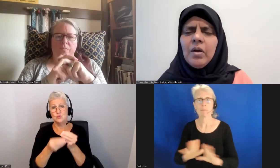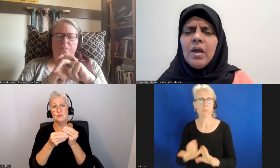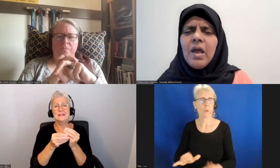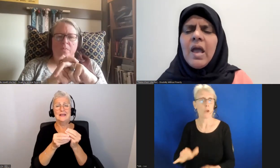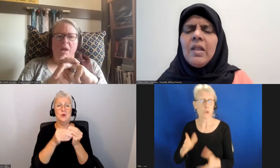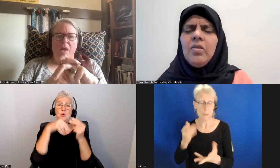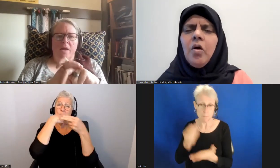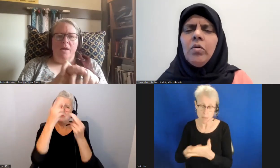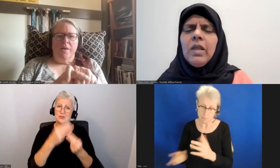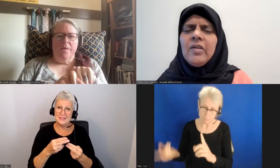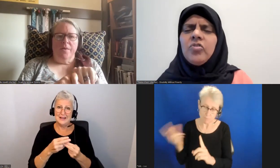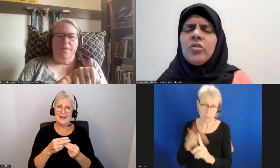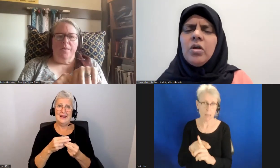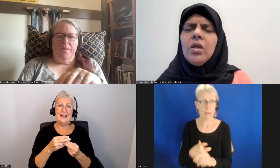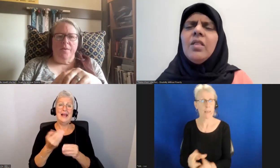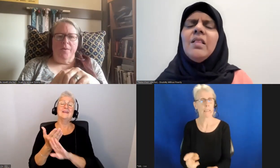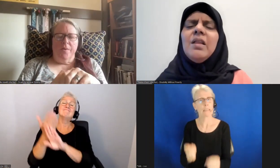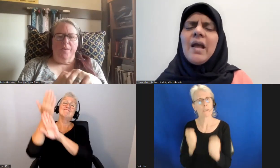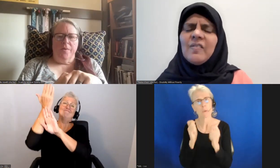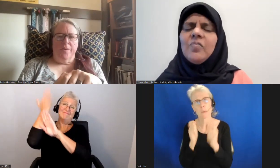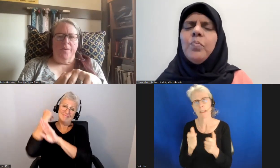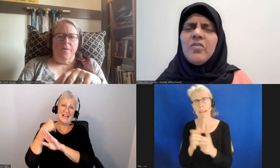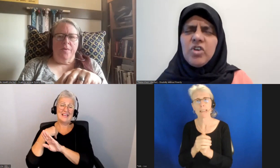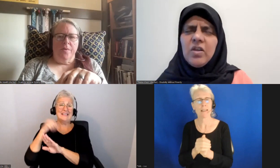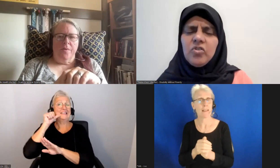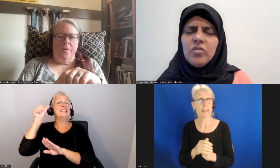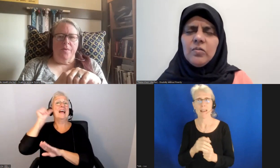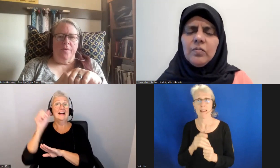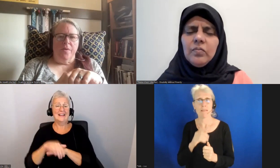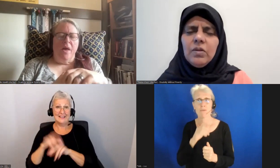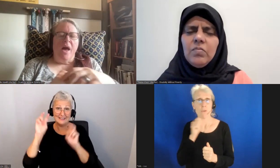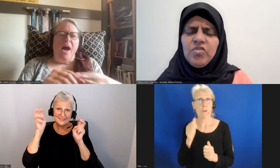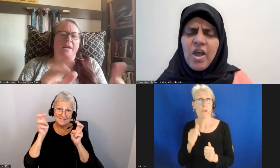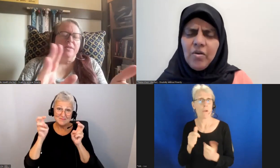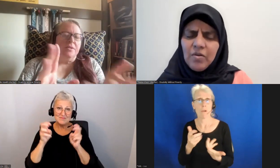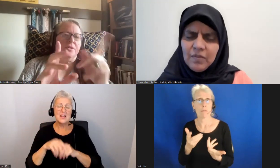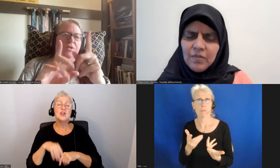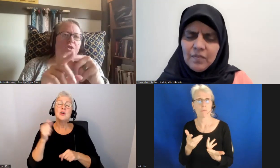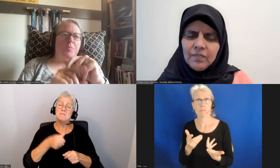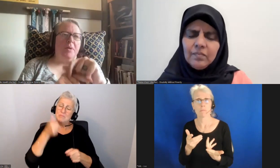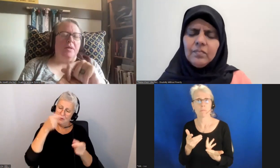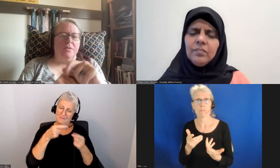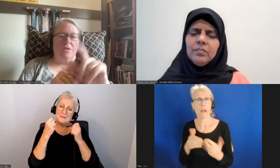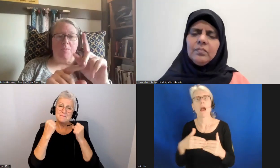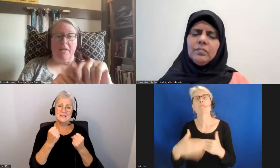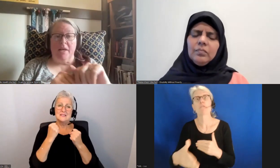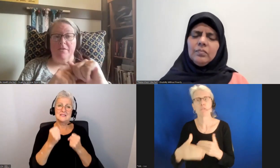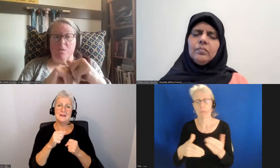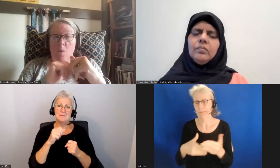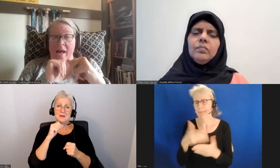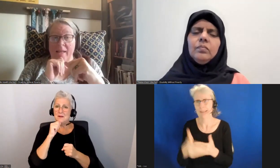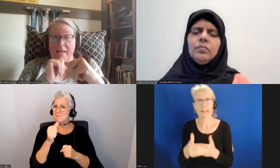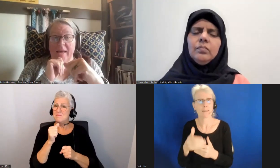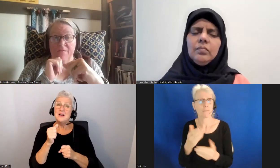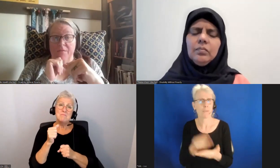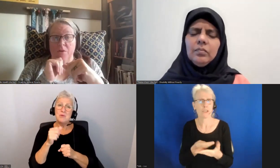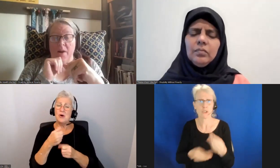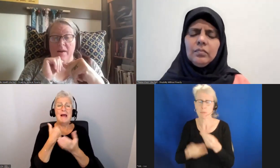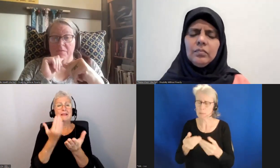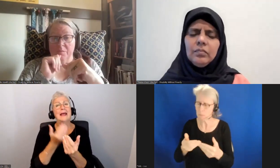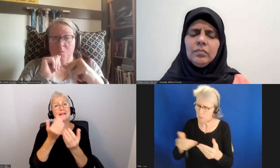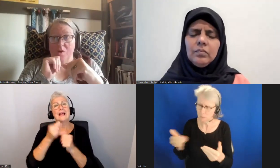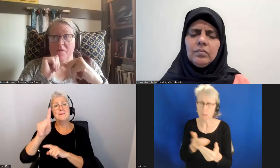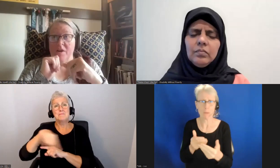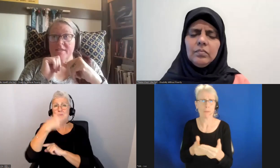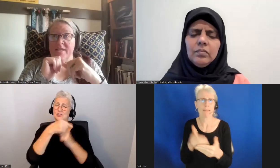possible and no later than the next budget. Michelle. And just to be clear as well, if